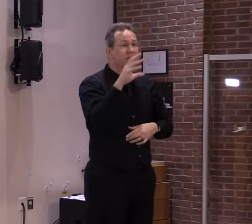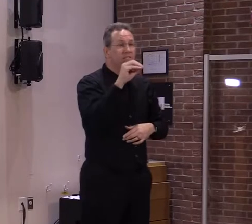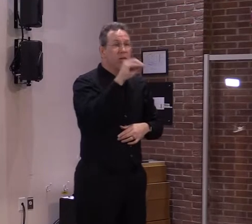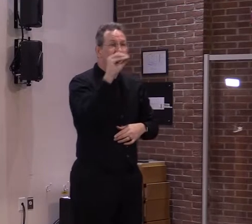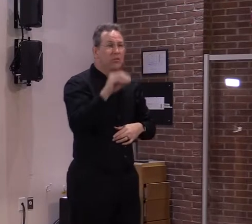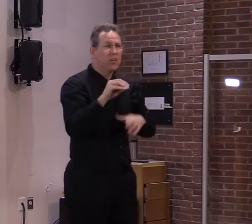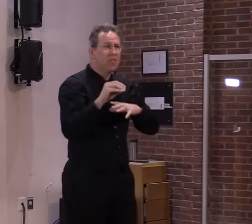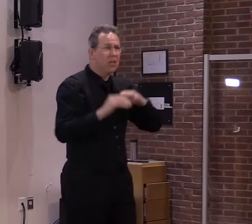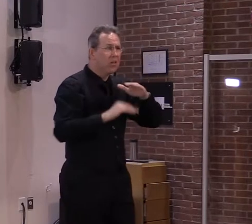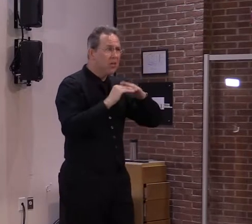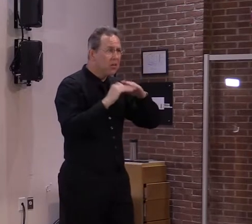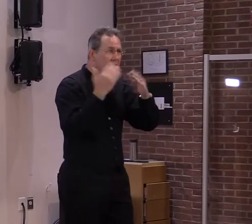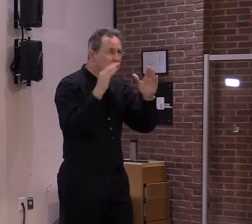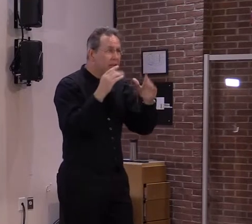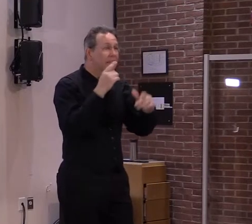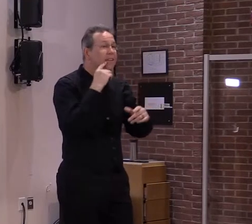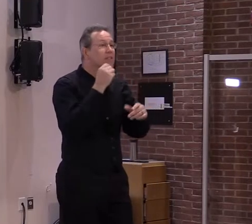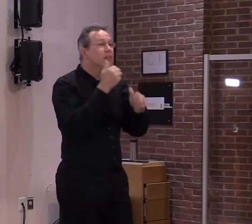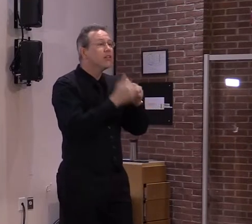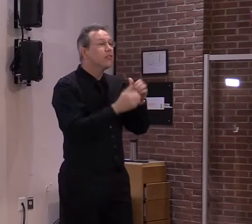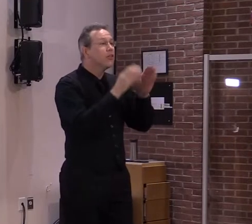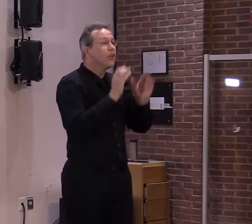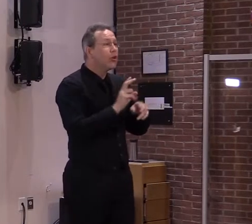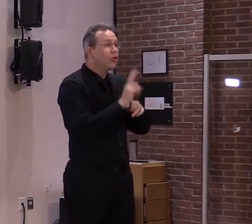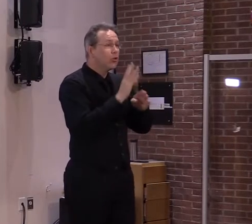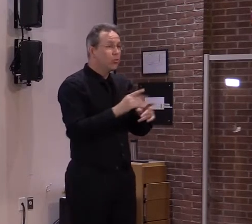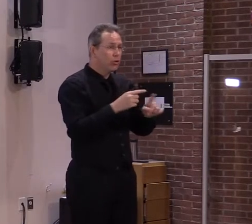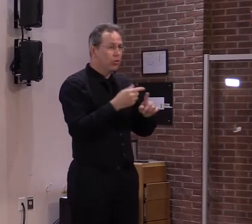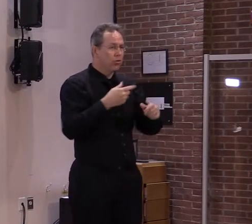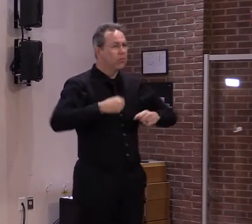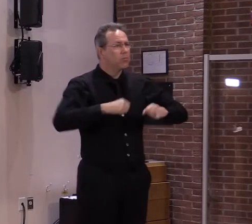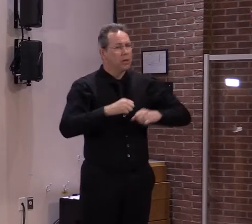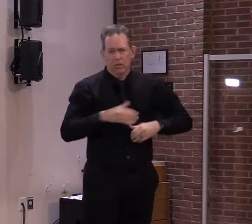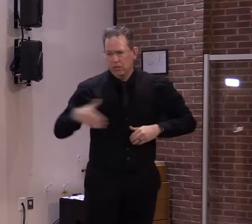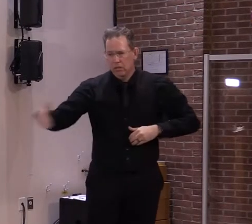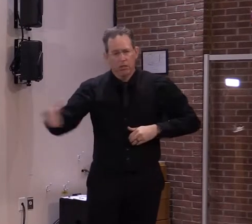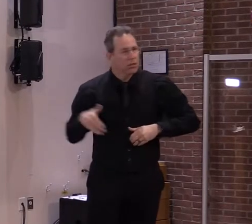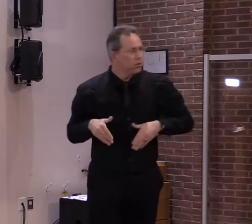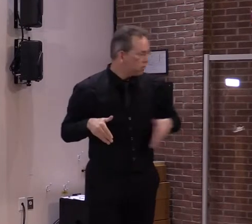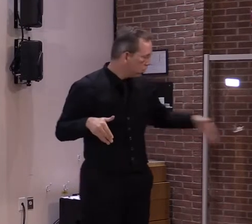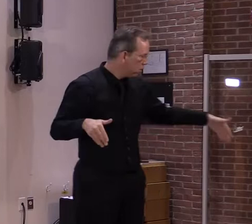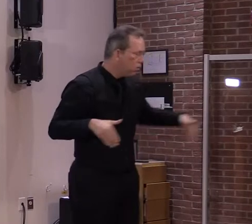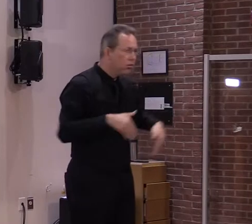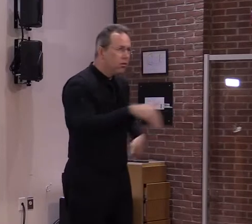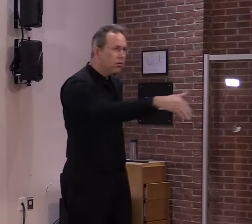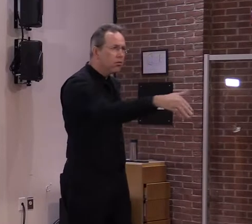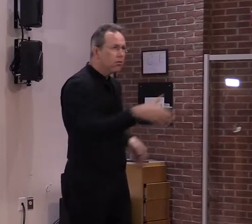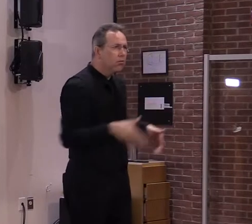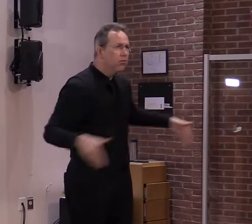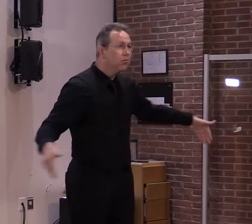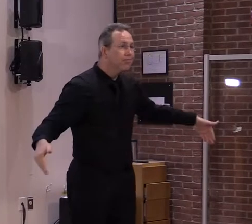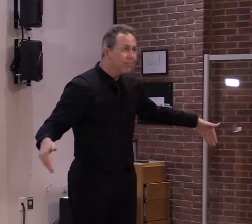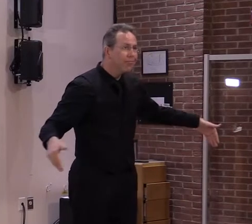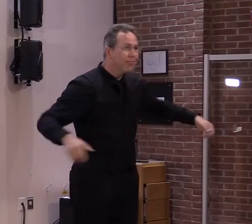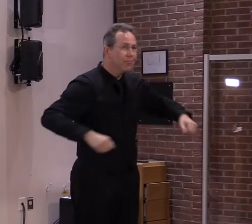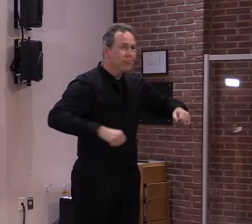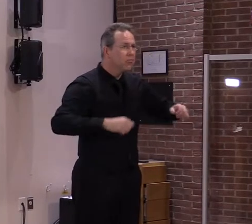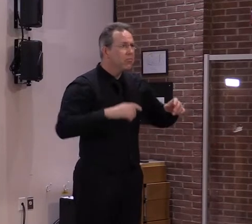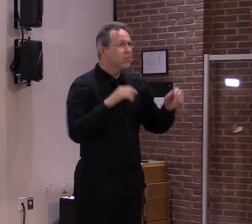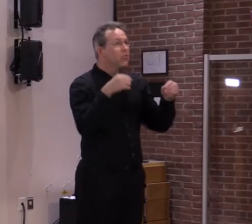each customer based on their square footage. As the governor mentioned, this guidance will be rolled out in two